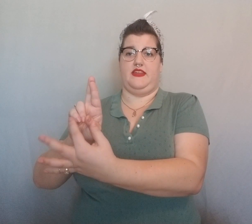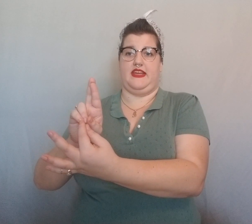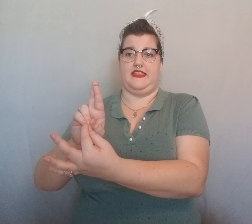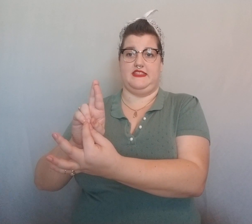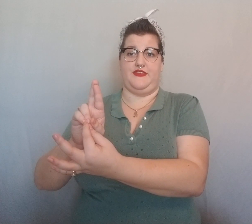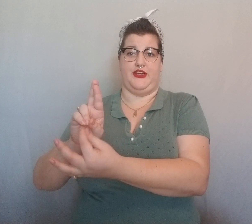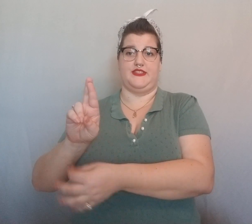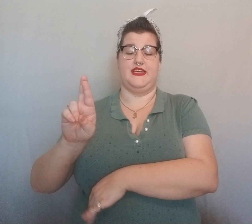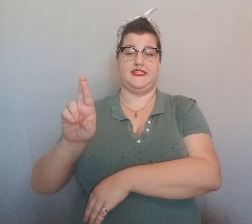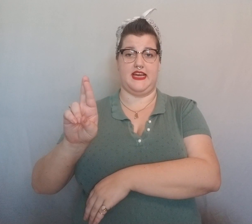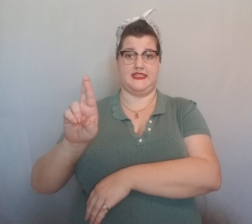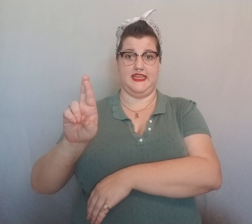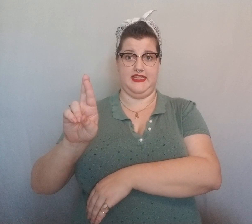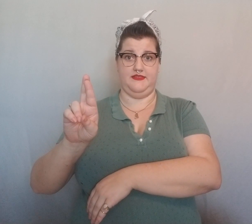again, these fingers tucked in.